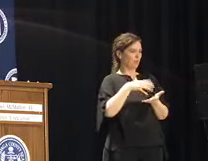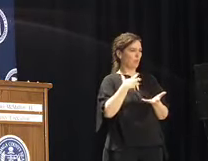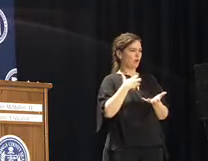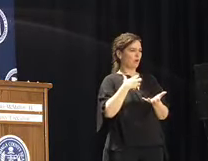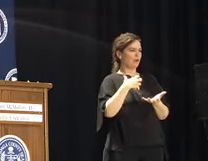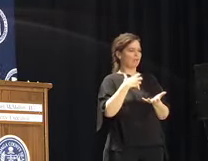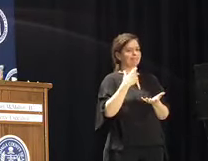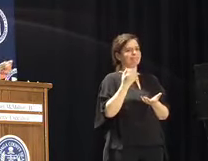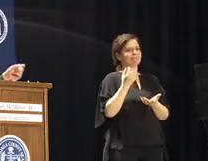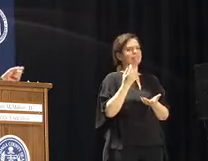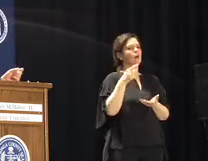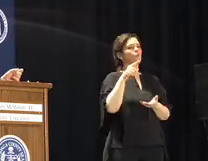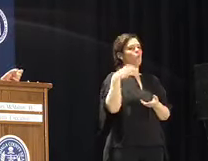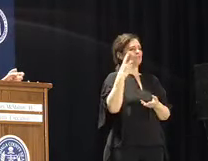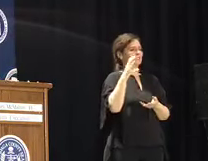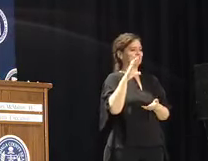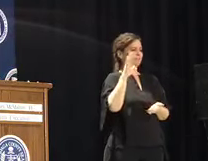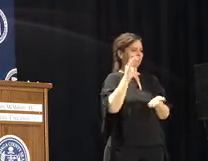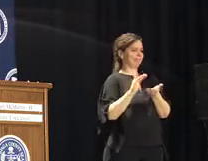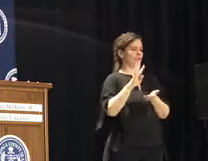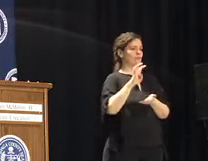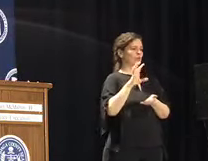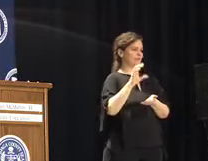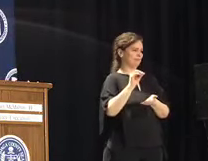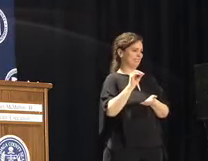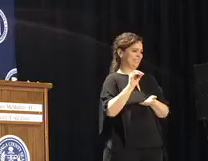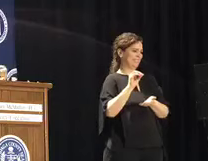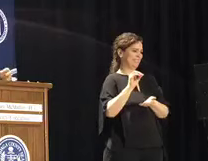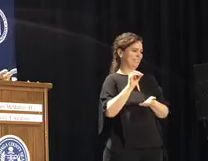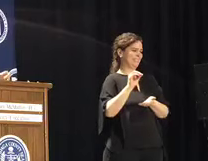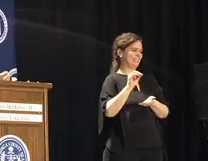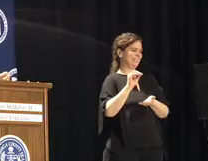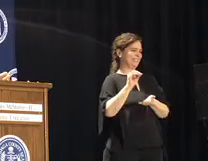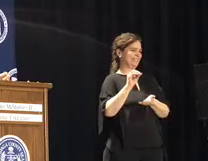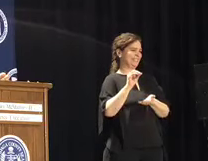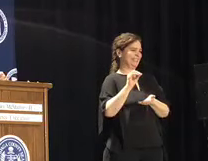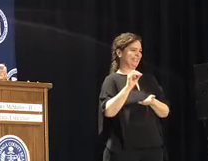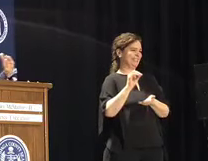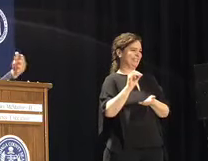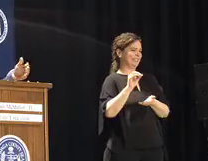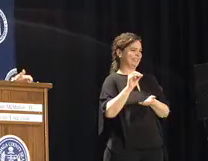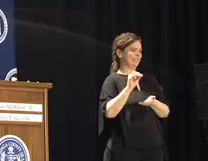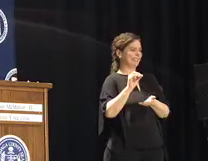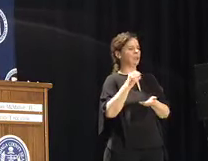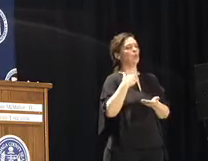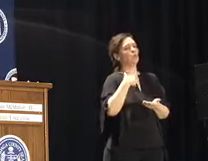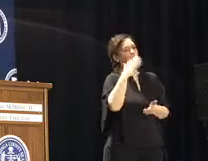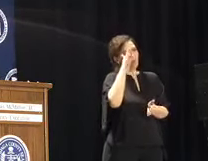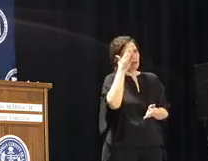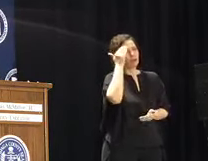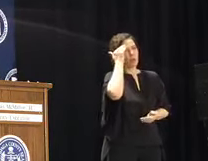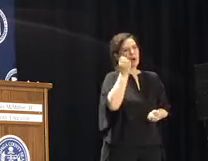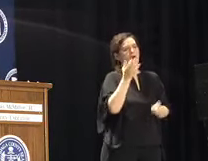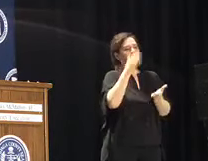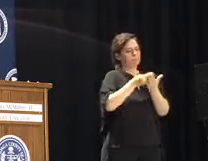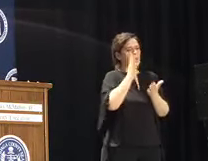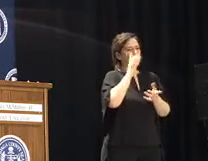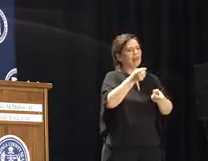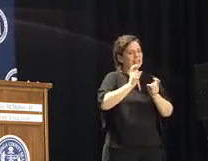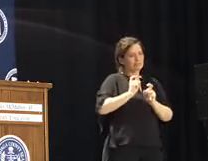still believe that the state will get some aid for locals, but we don't control that process, and we don't know what that process will look like. So I'm